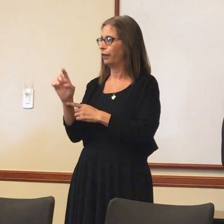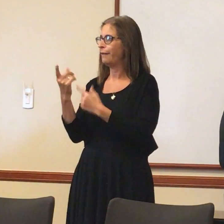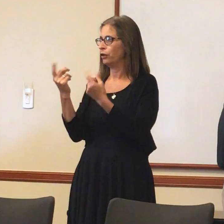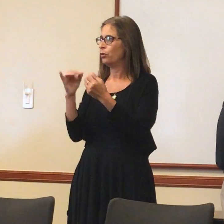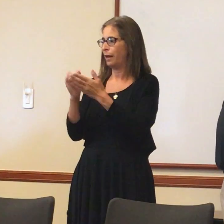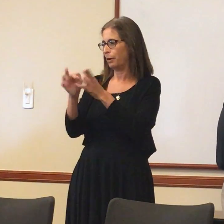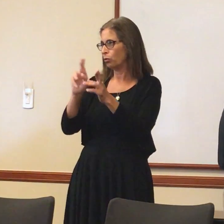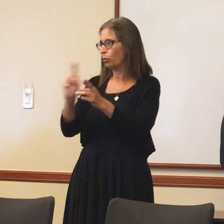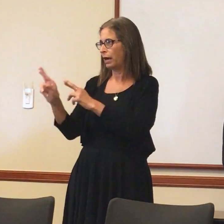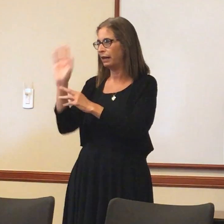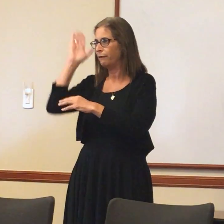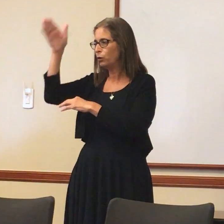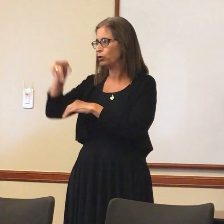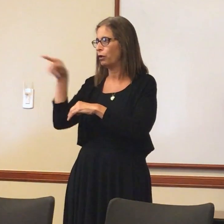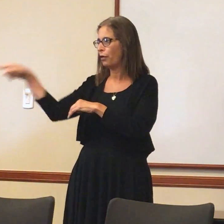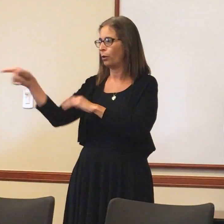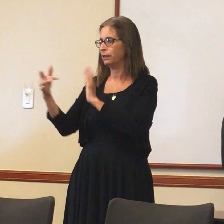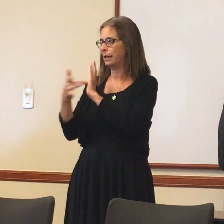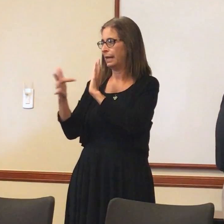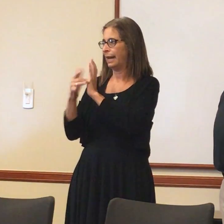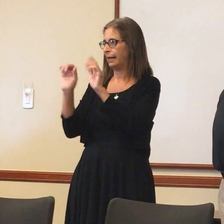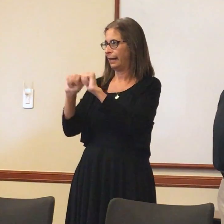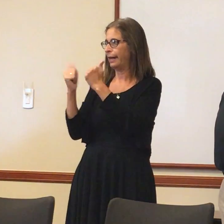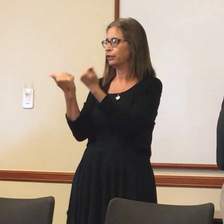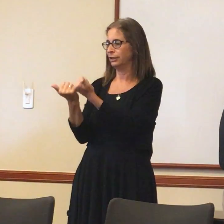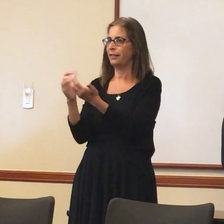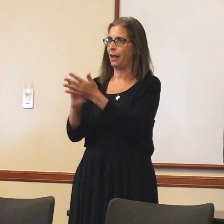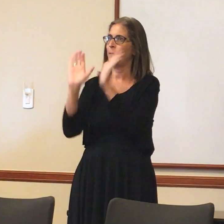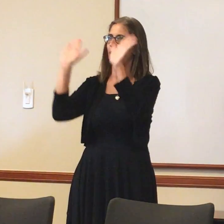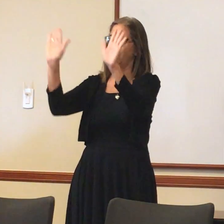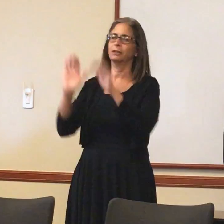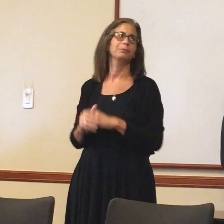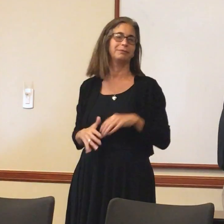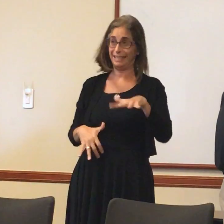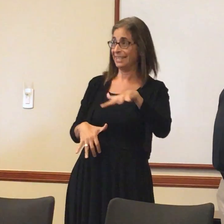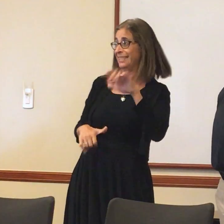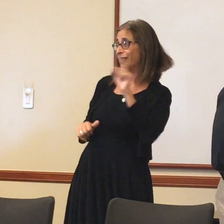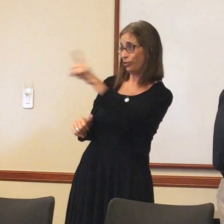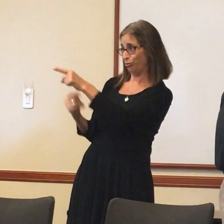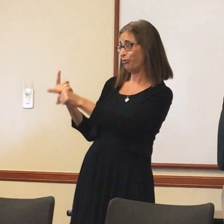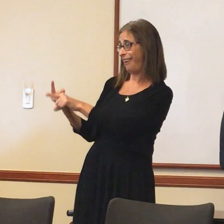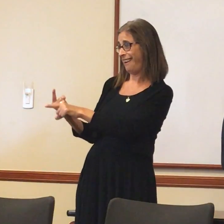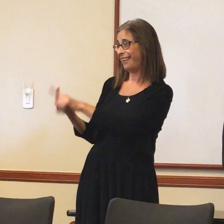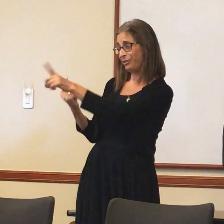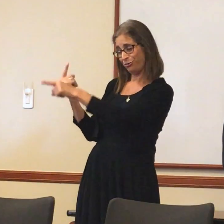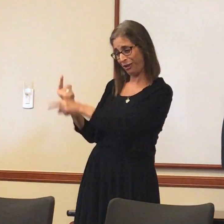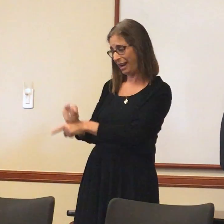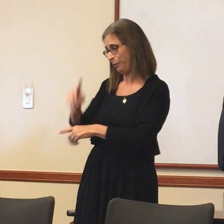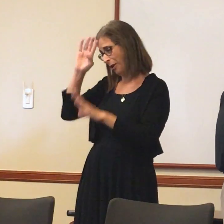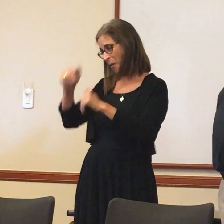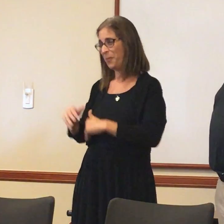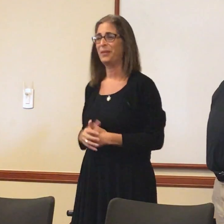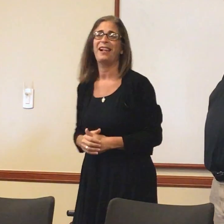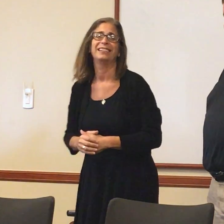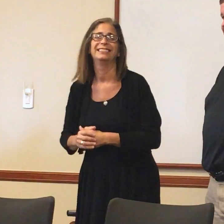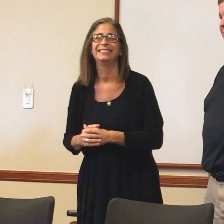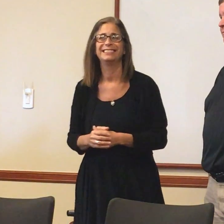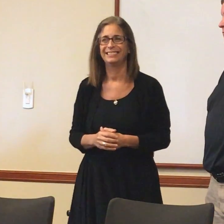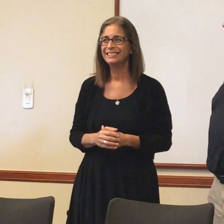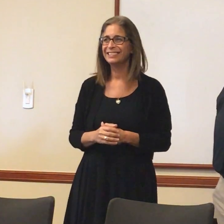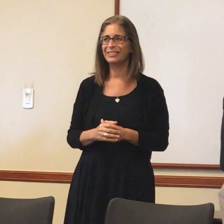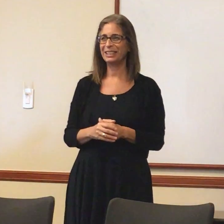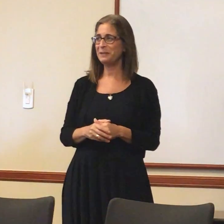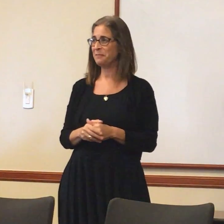do that and they have to be ready to kind of, you know, catch up with that. That would be nice. Yes, correct. Okay, got